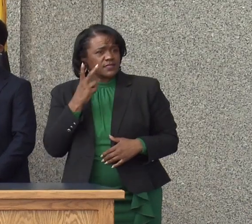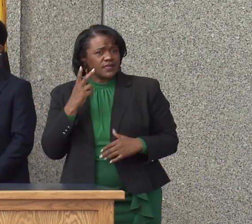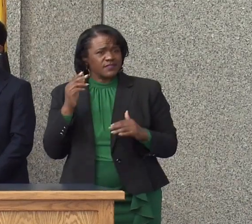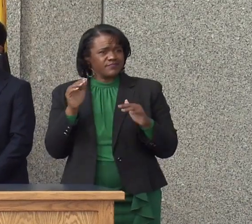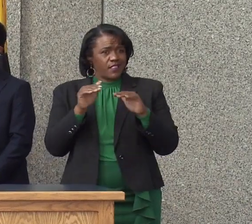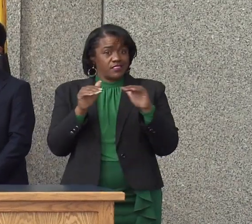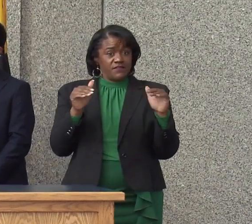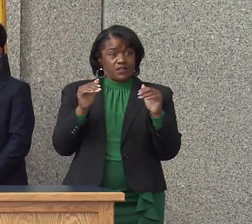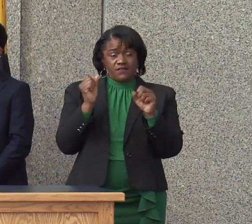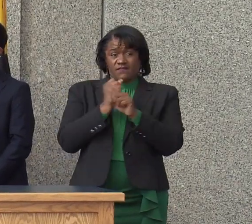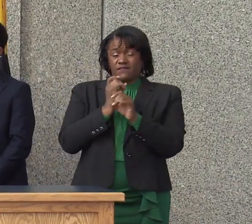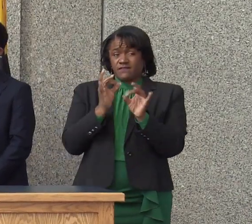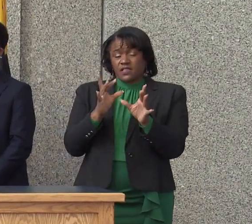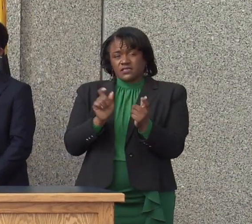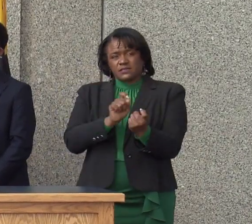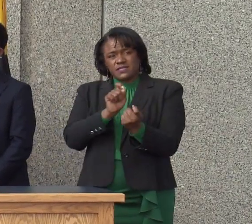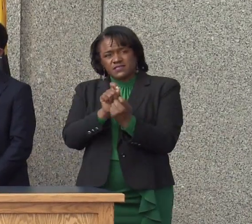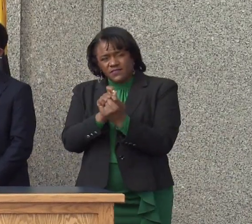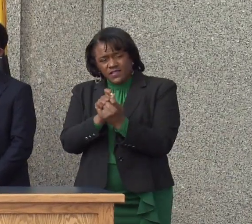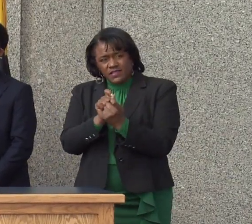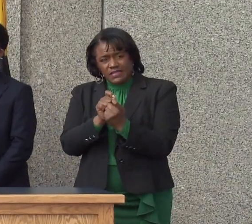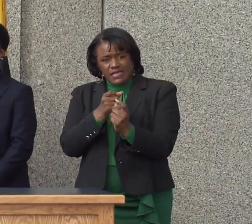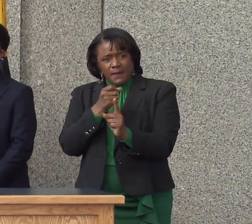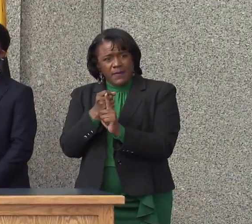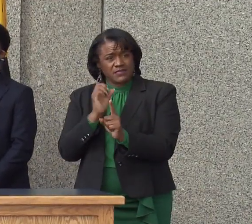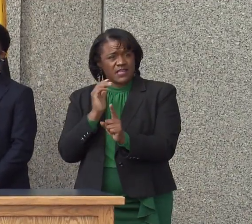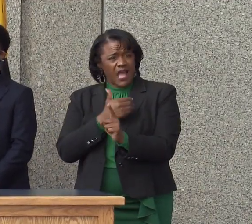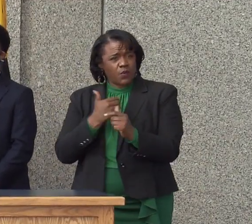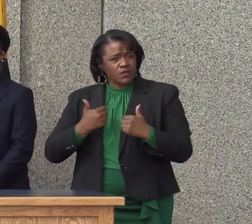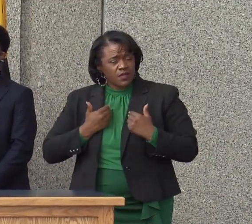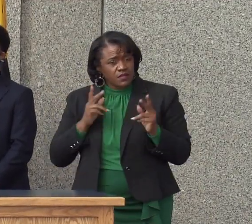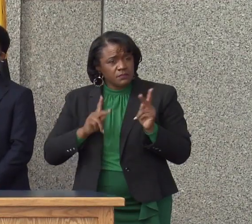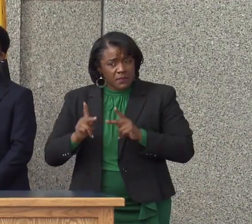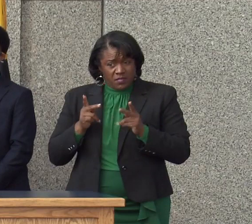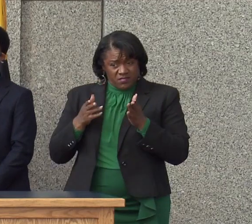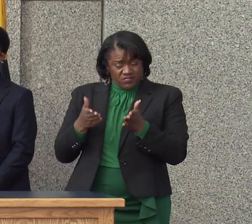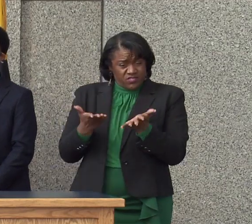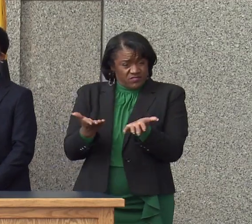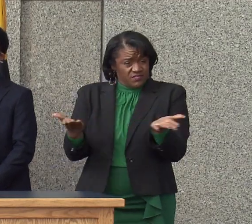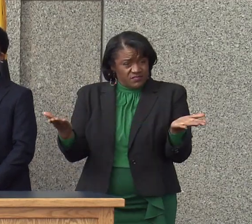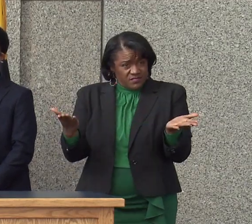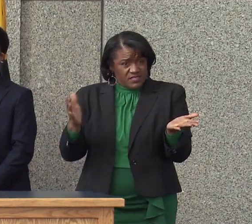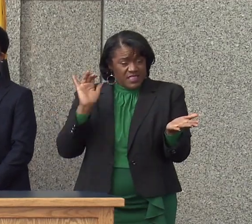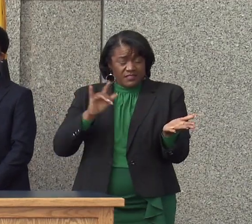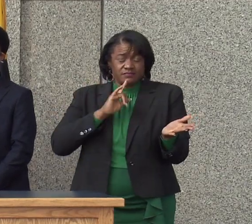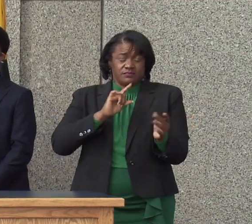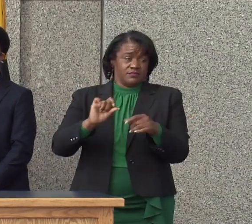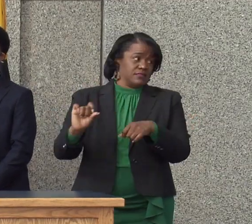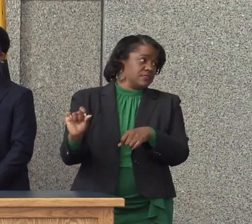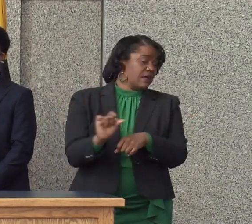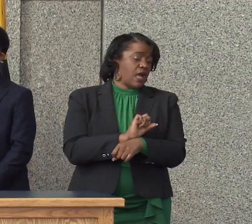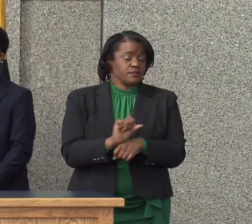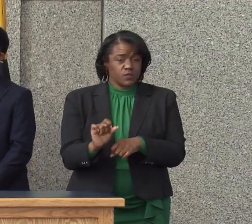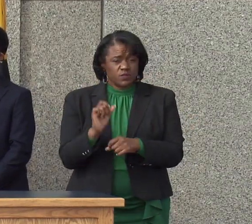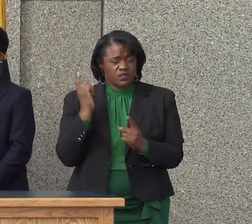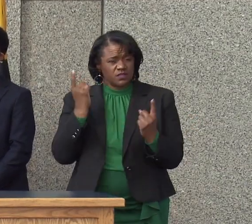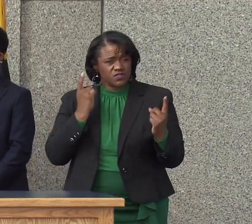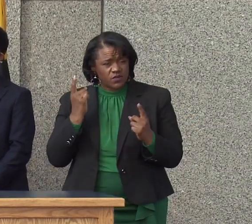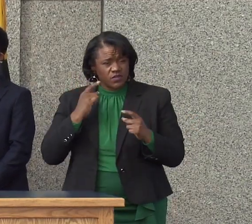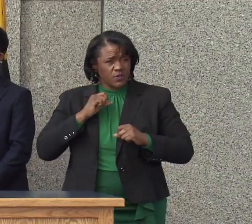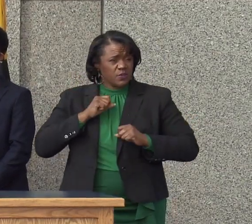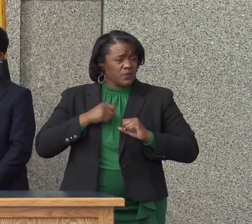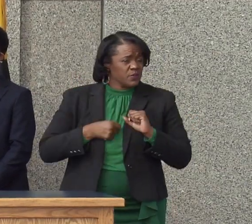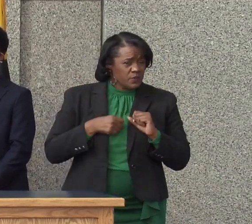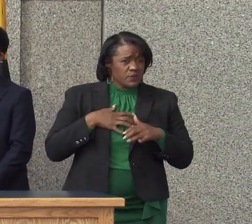of violence, particularly as it relates to impacting our young folks on our streets, it's absolutely concerning and